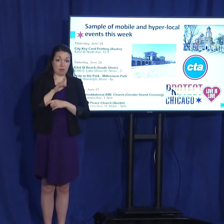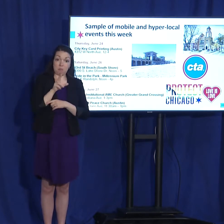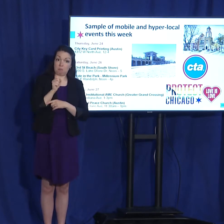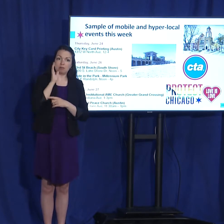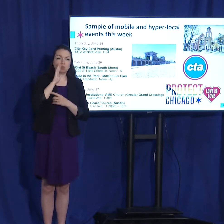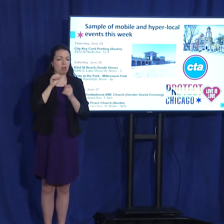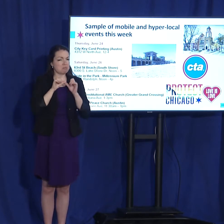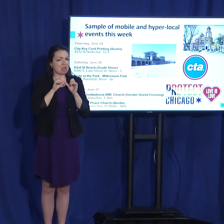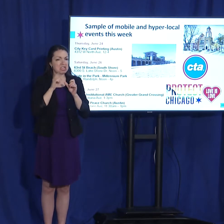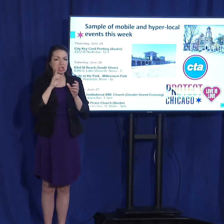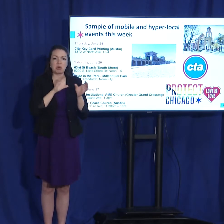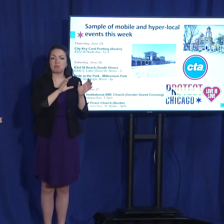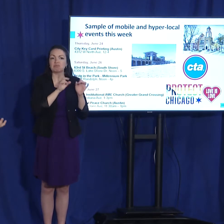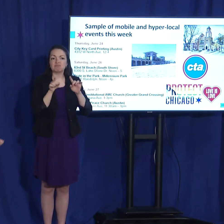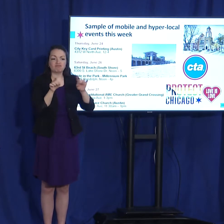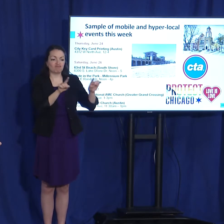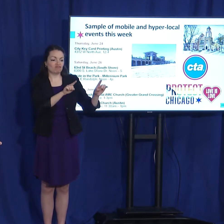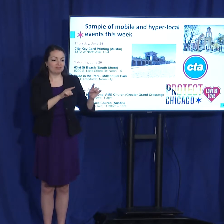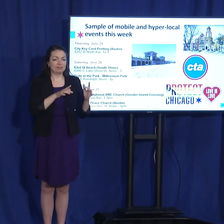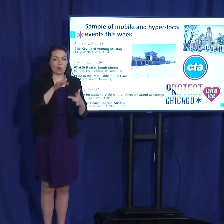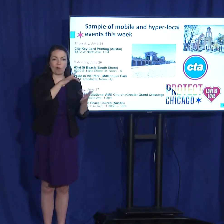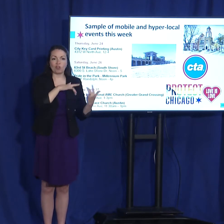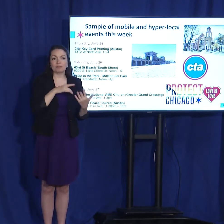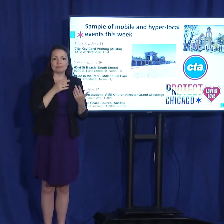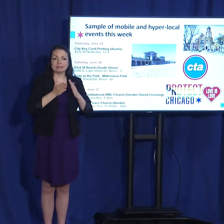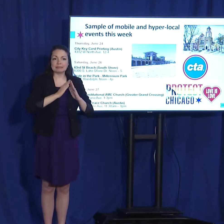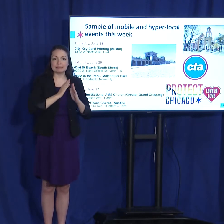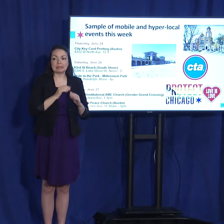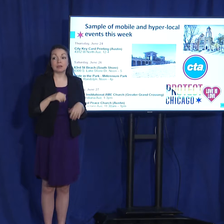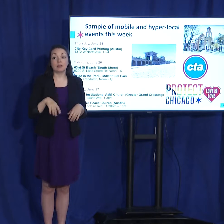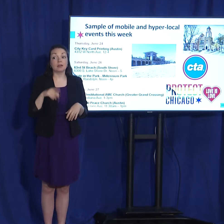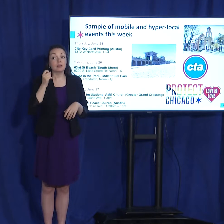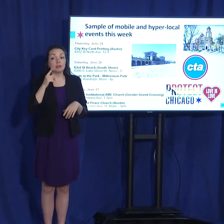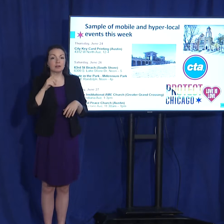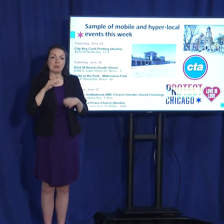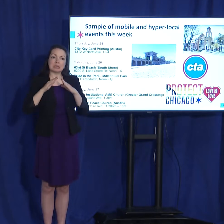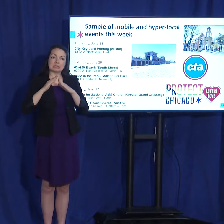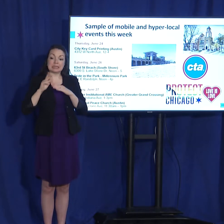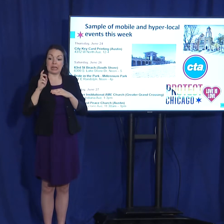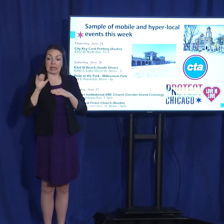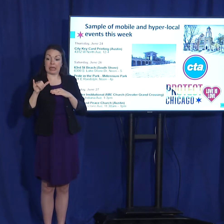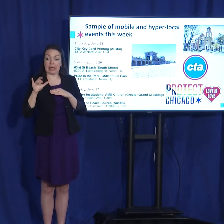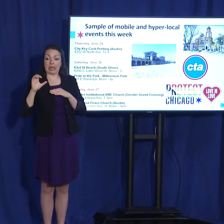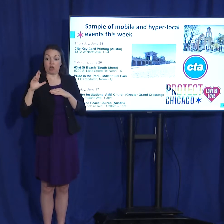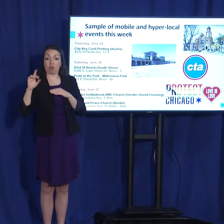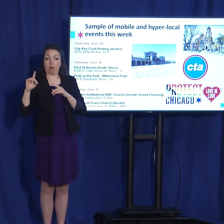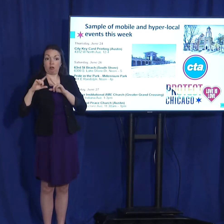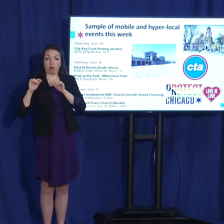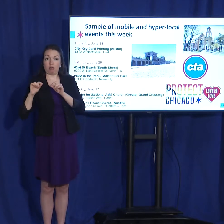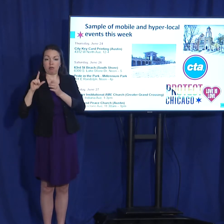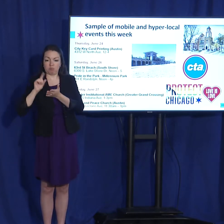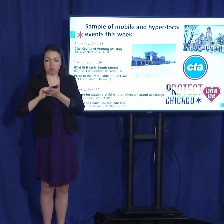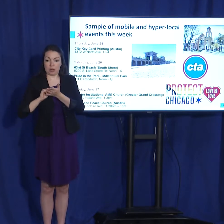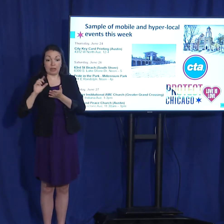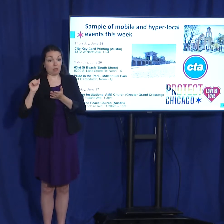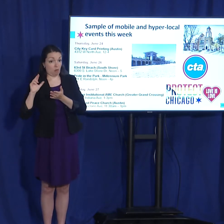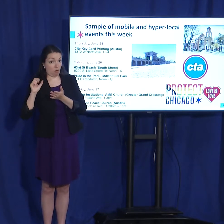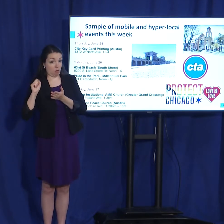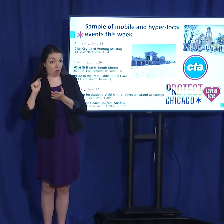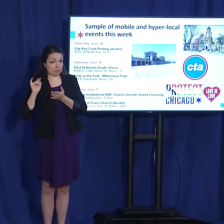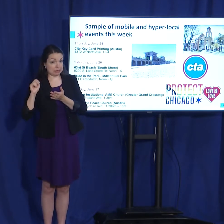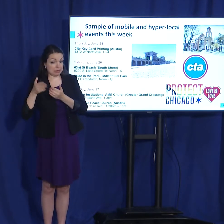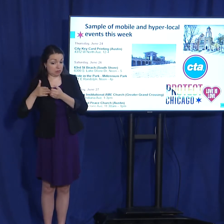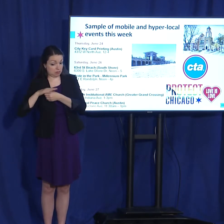we're thinking about where there are city services. So like on Thursday, city key card printing in Austin, we know is very popular. We'll be offering free vaccine